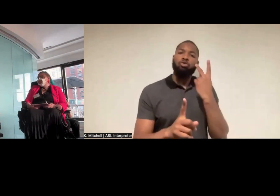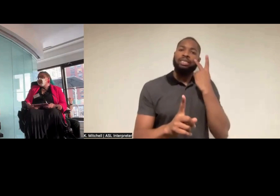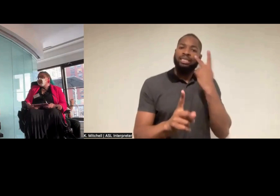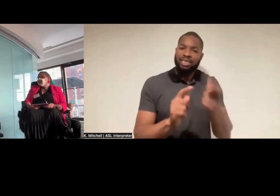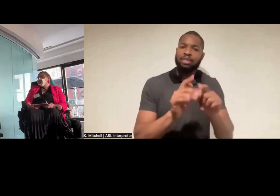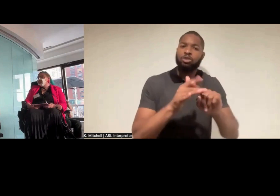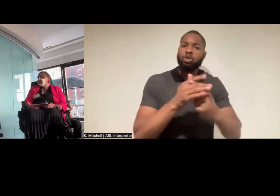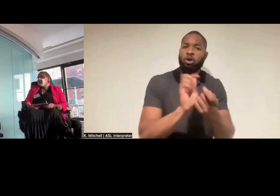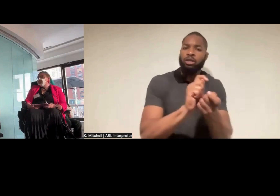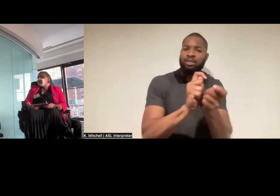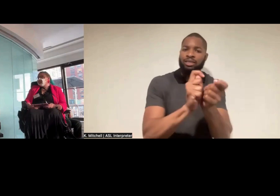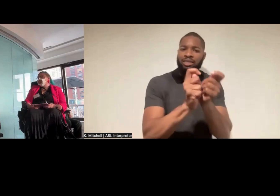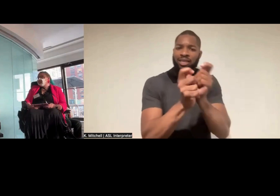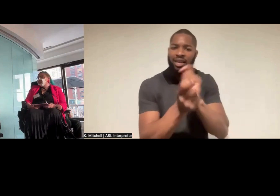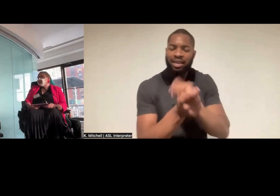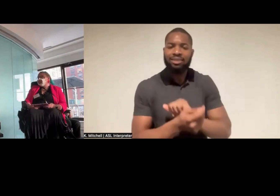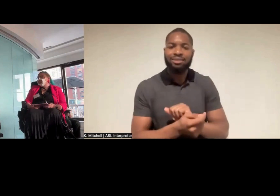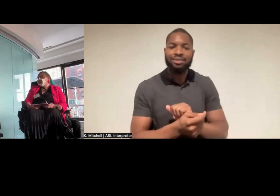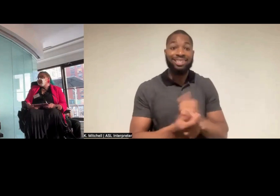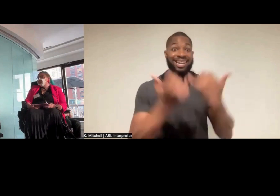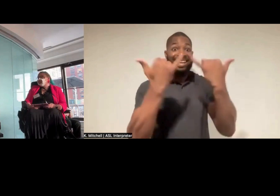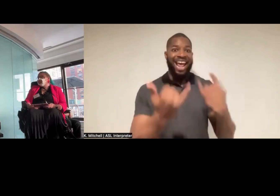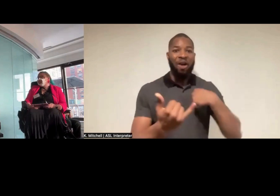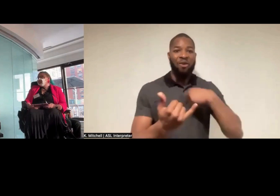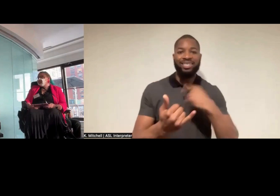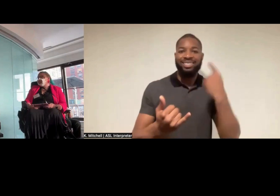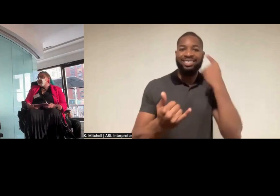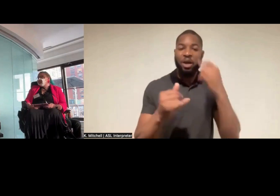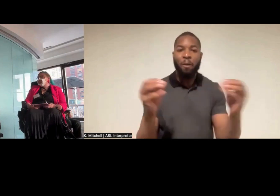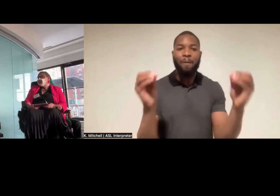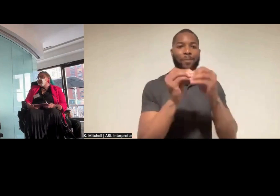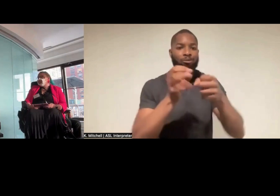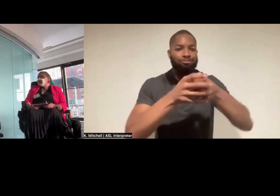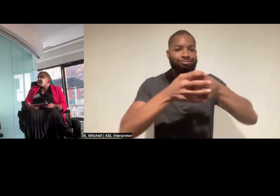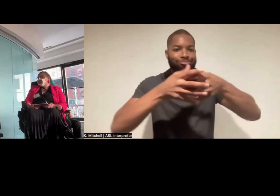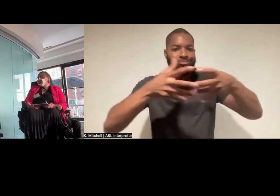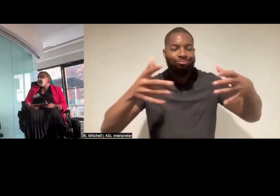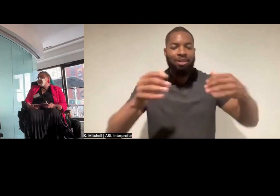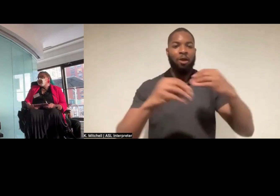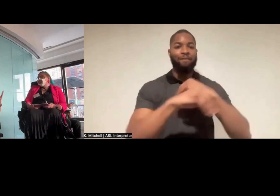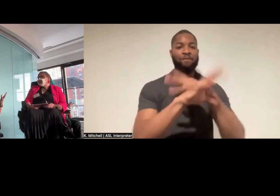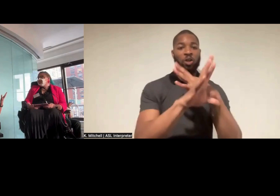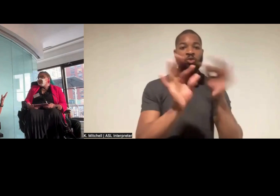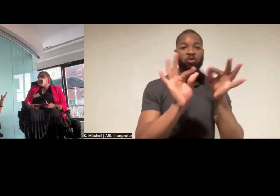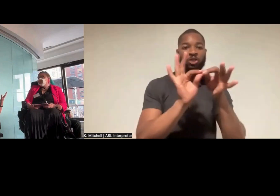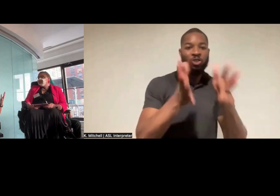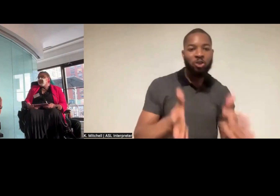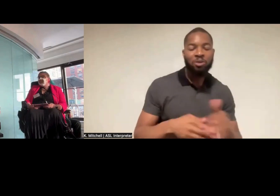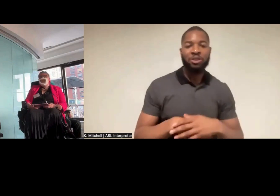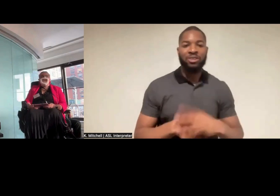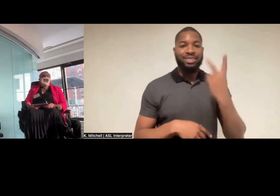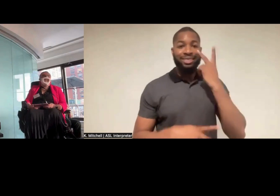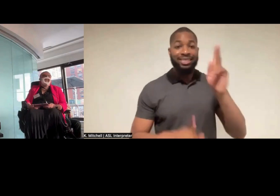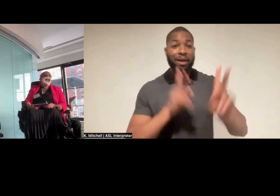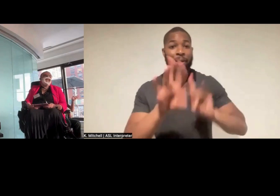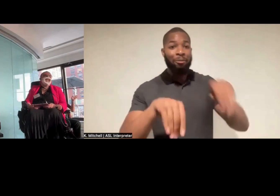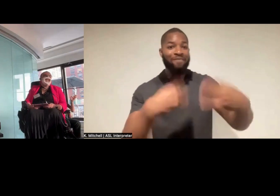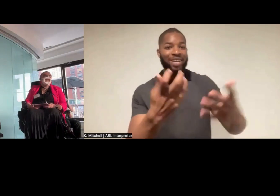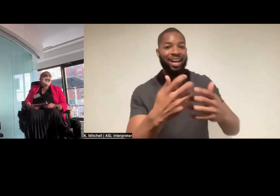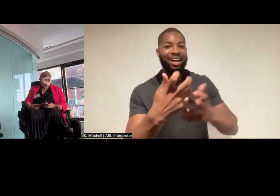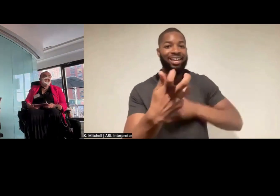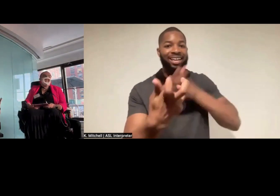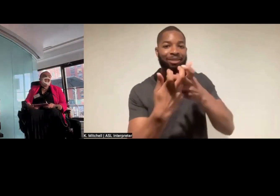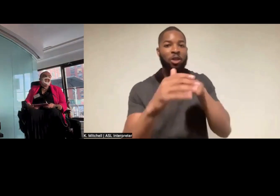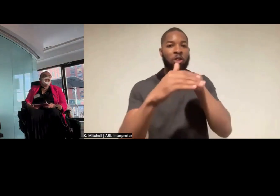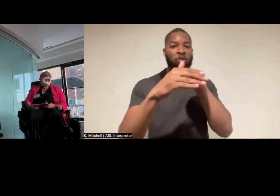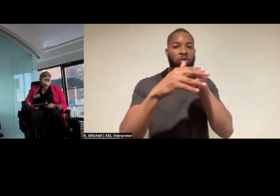interpreters and persons that are able to help accommodate you through the screen, that has widened employers' perspective on